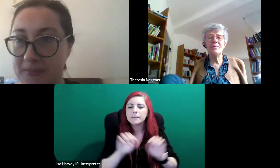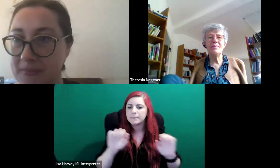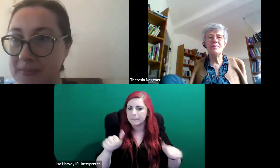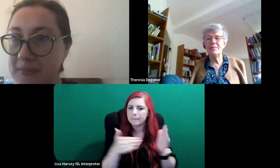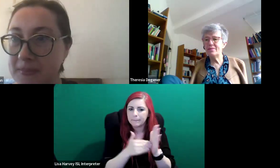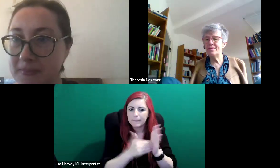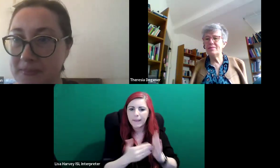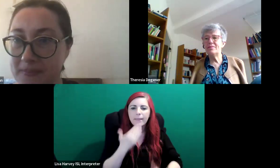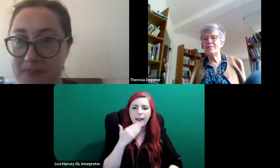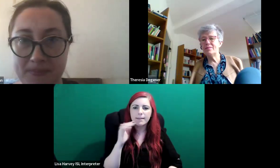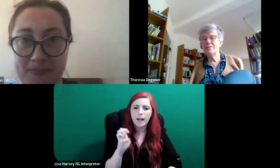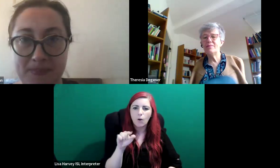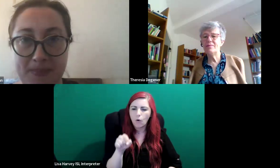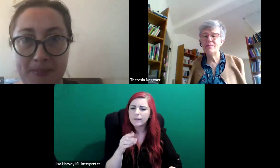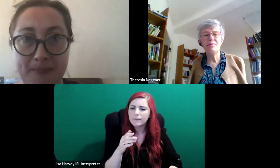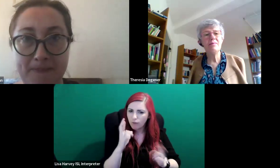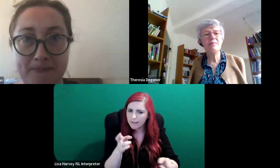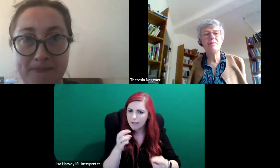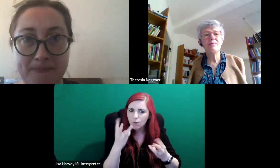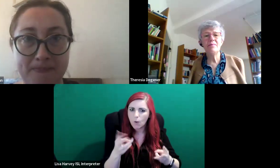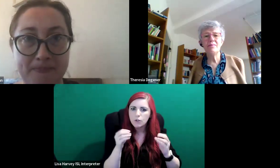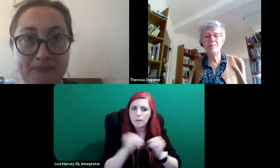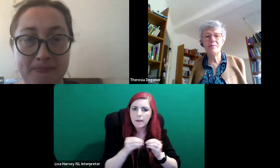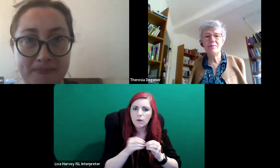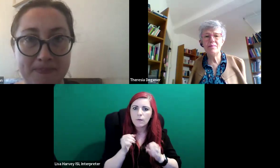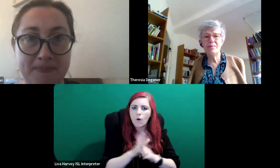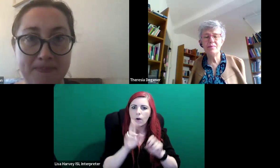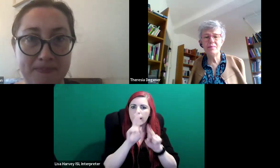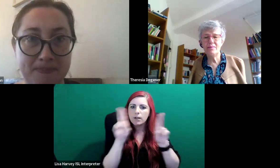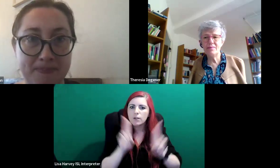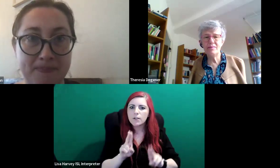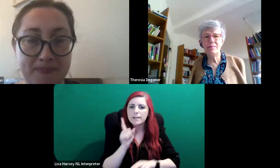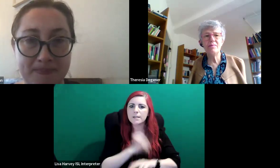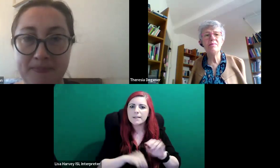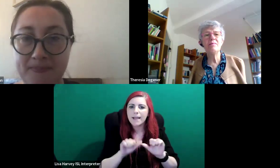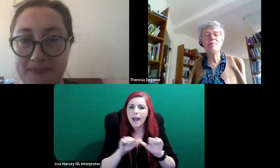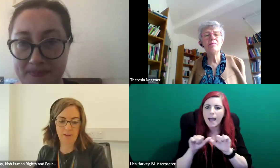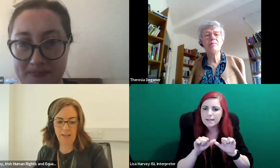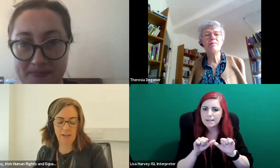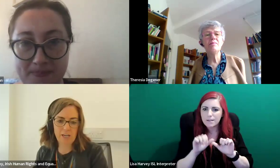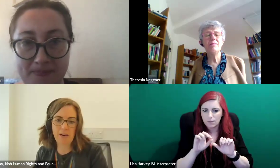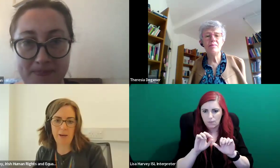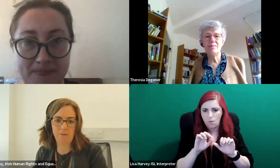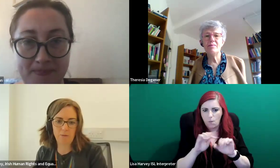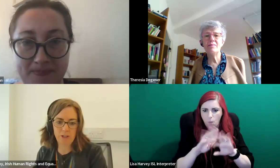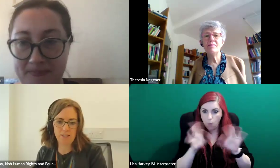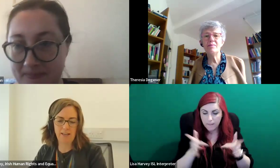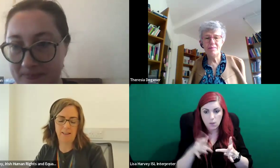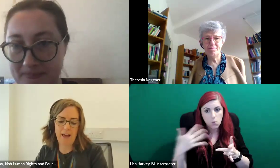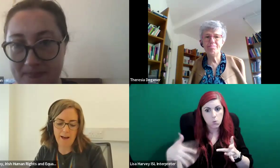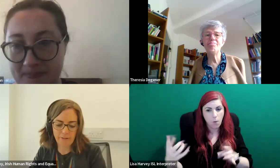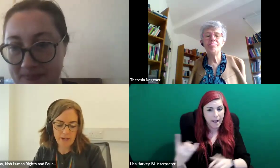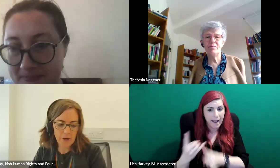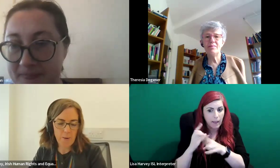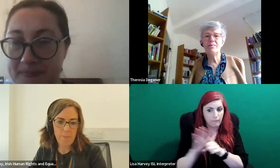thanks, Eleanor. I just wanted to mention that on the International Disability Alliance website, they have done something incredibly helpful, which is